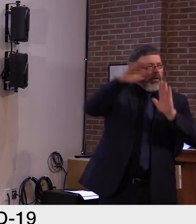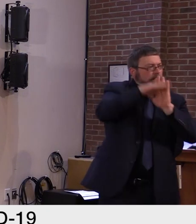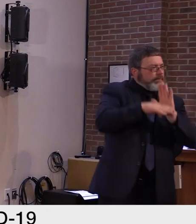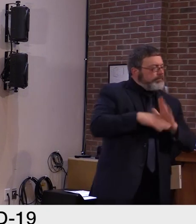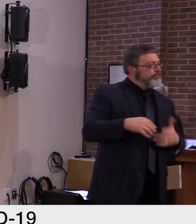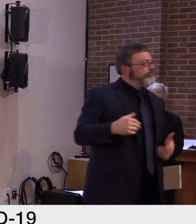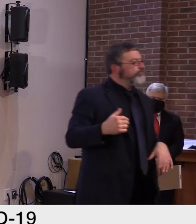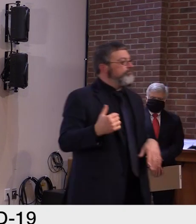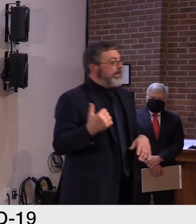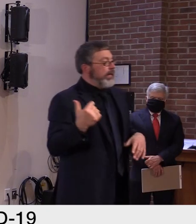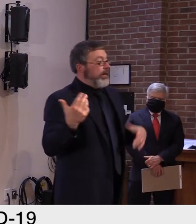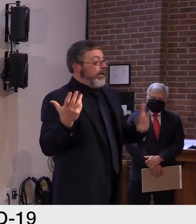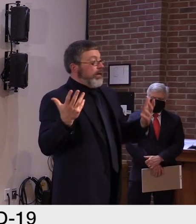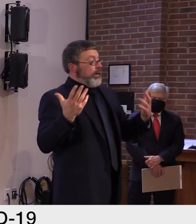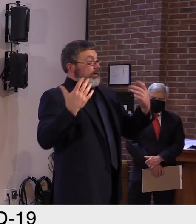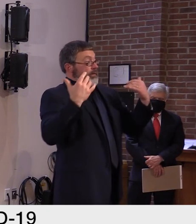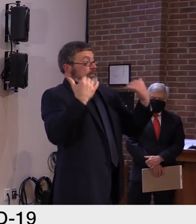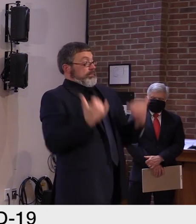at this point.